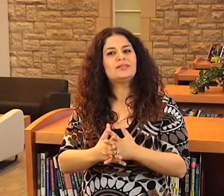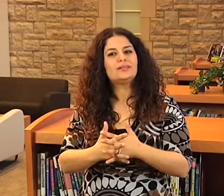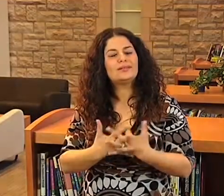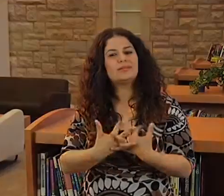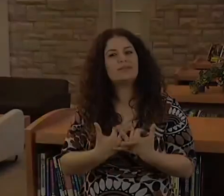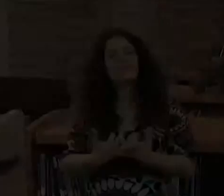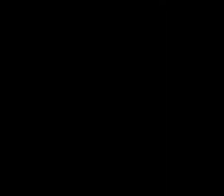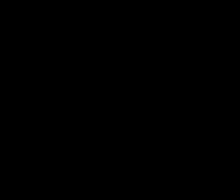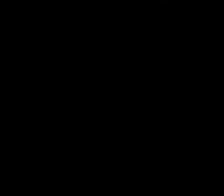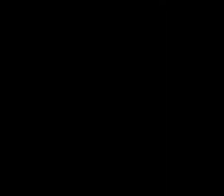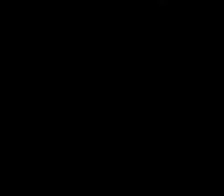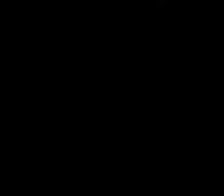more sense.